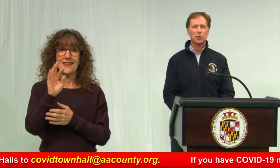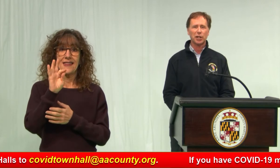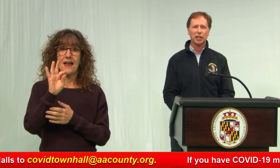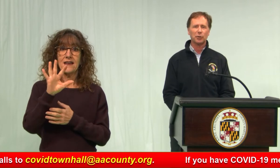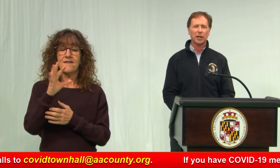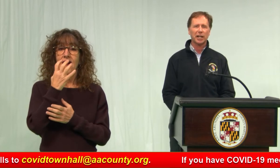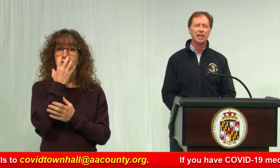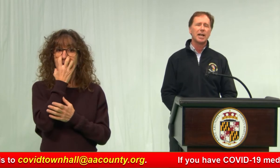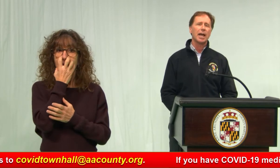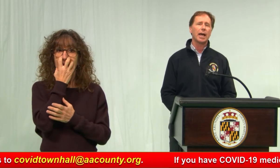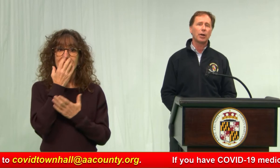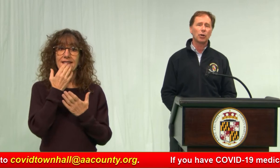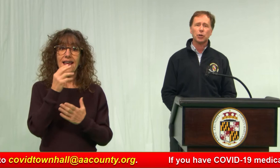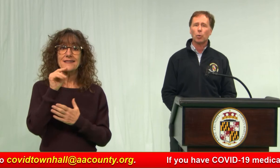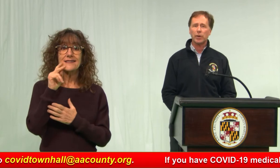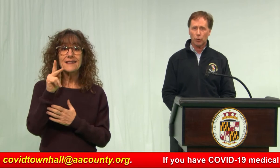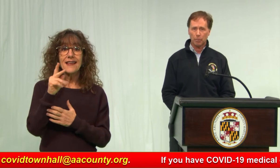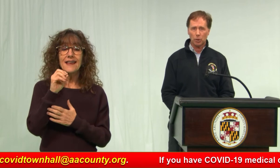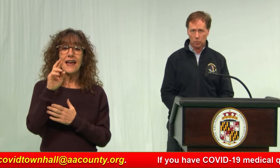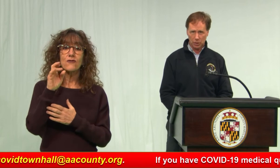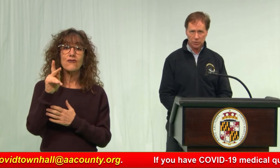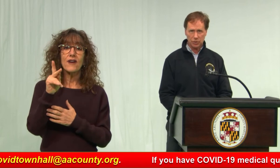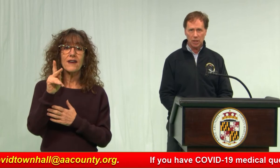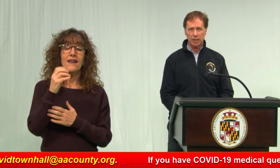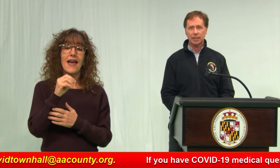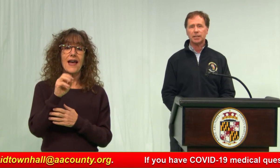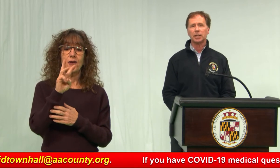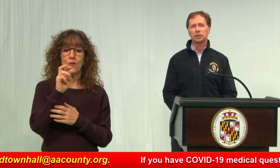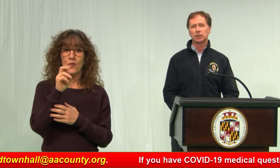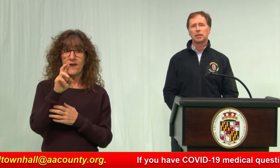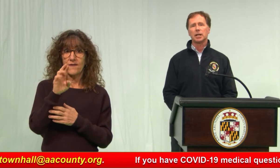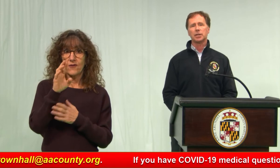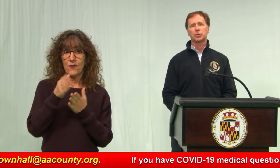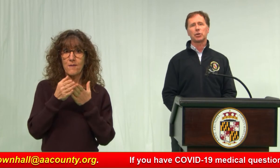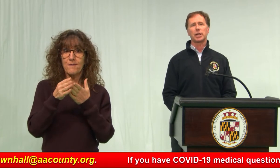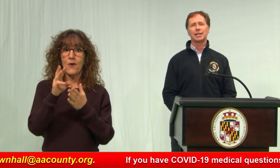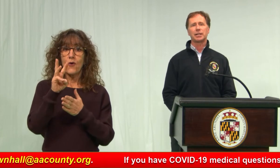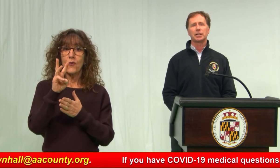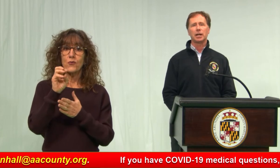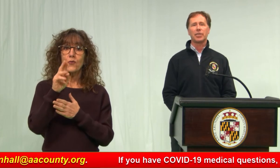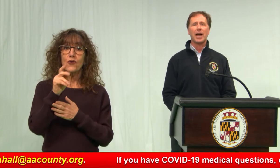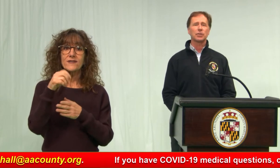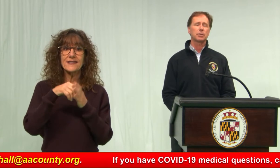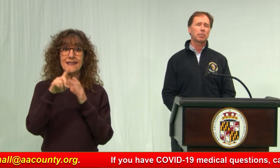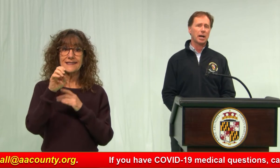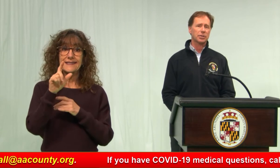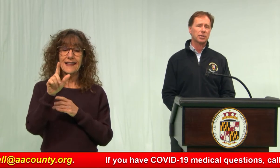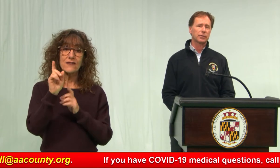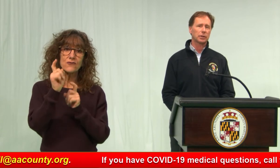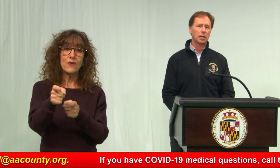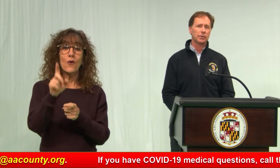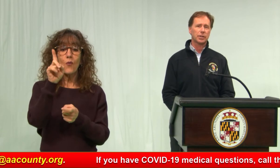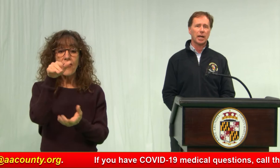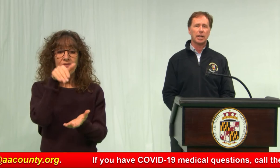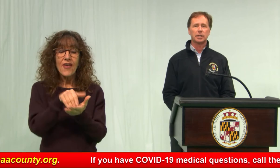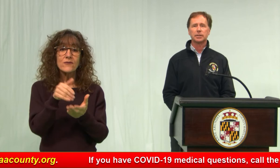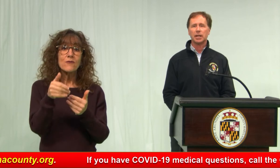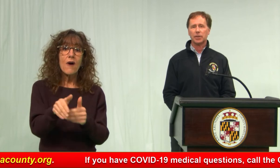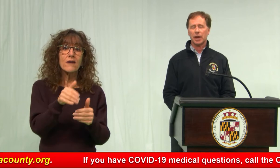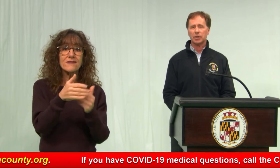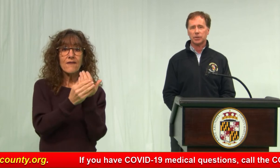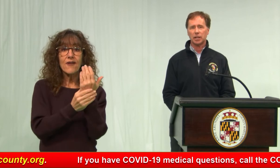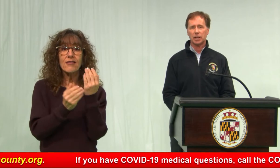Thank you both Nick and Rick. And also Weaver Boat Works in Deal has donated 1,000 boxes of gloves